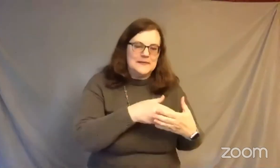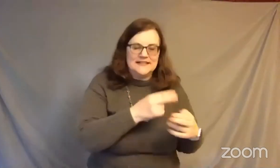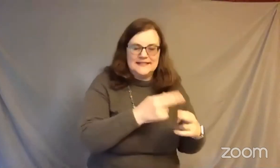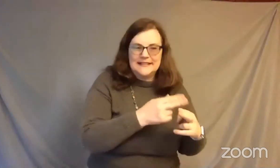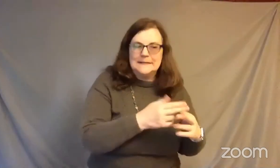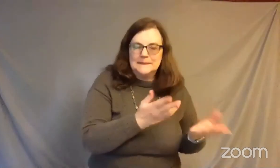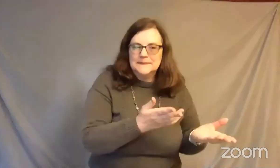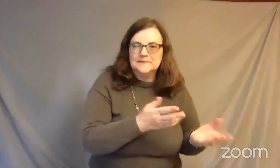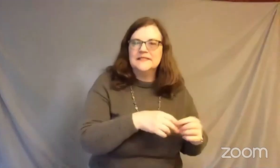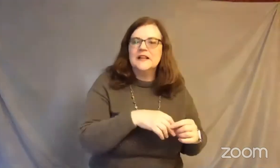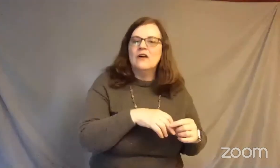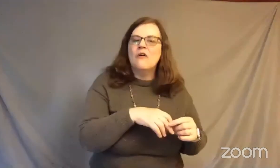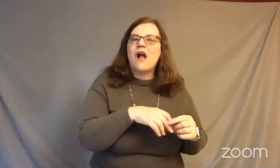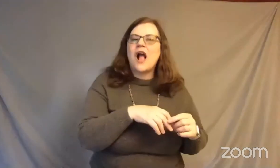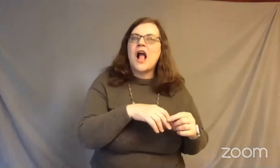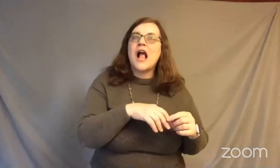won't say, for example, Diane is doing that now.